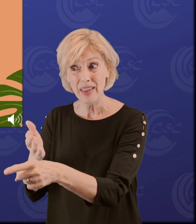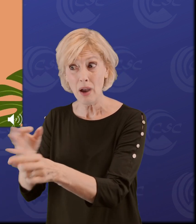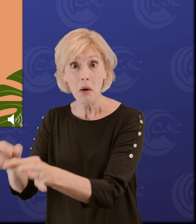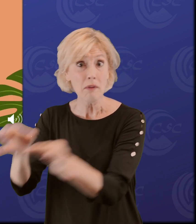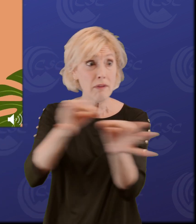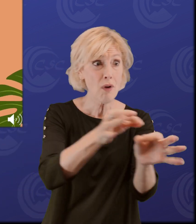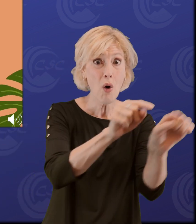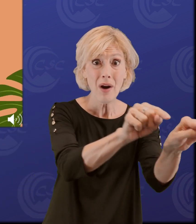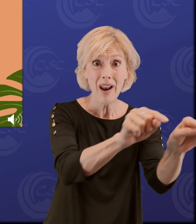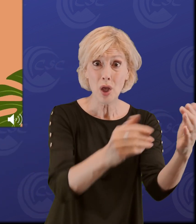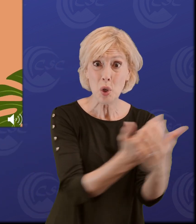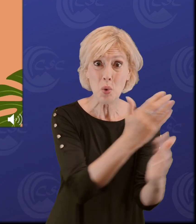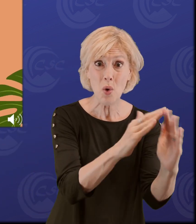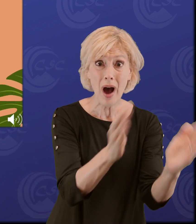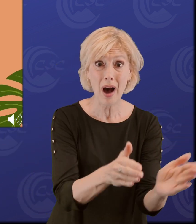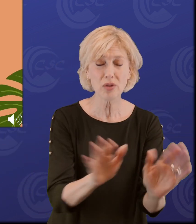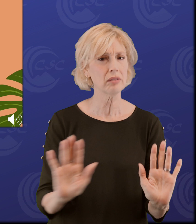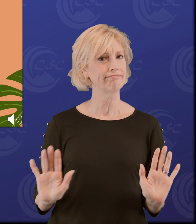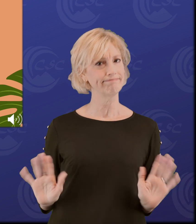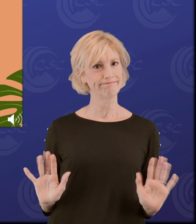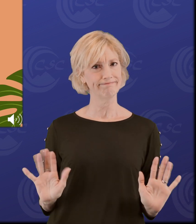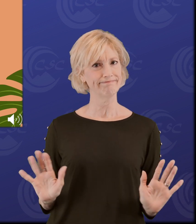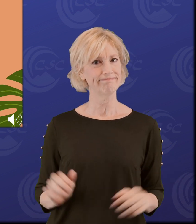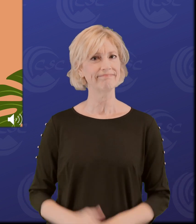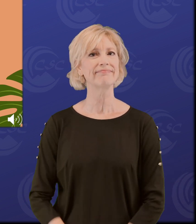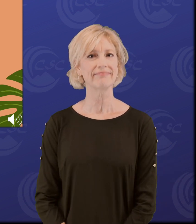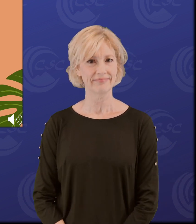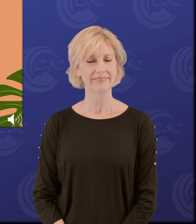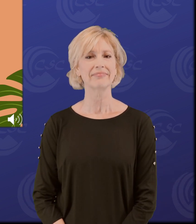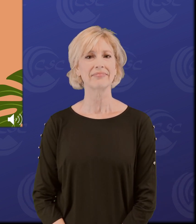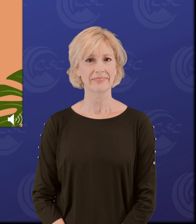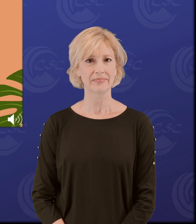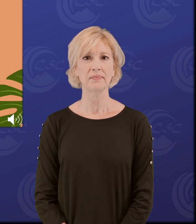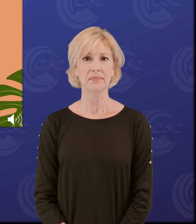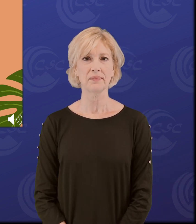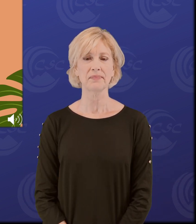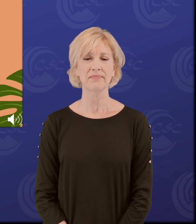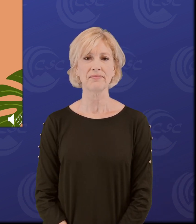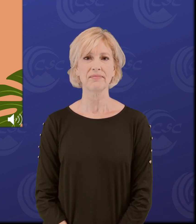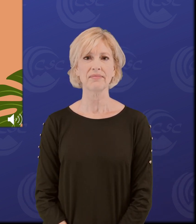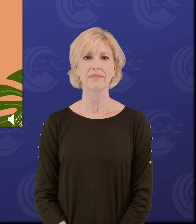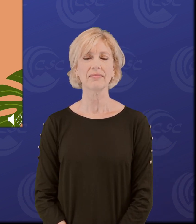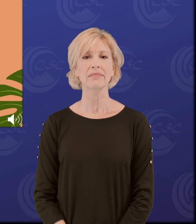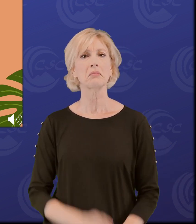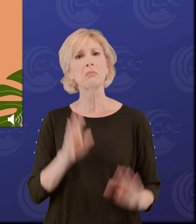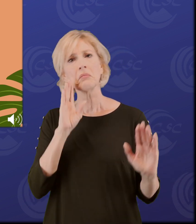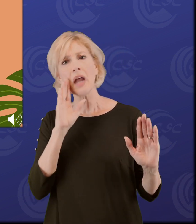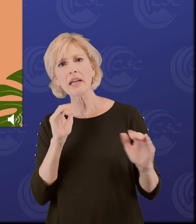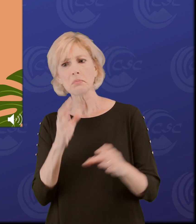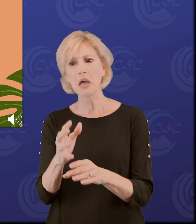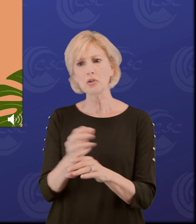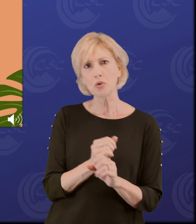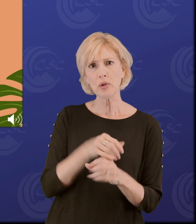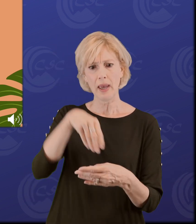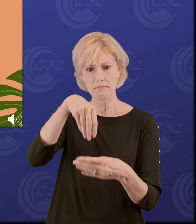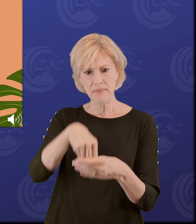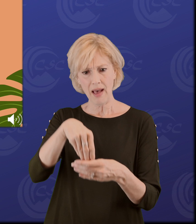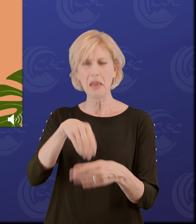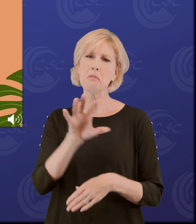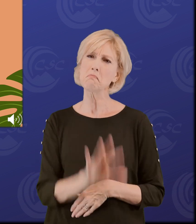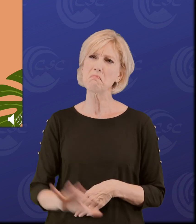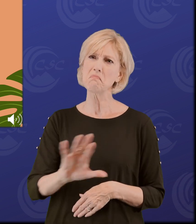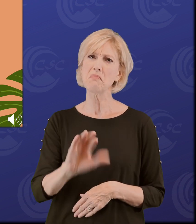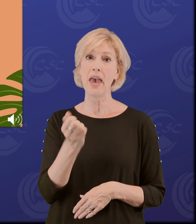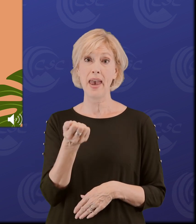You can expect to receive your mail ballot packet about 18 days before Election Day. For the primary election, this will be around